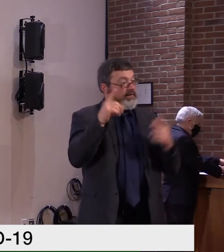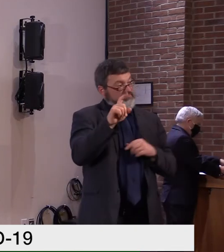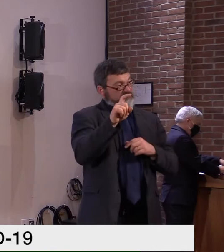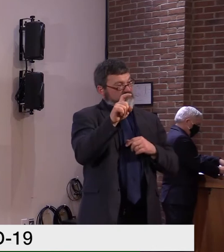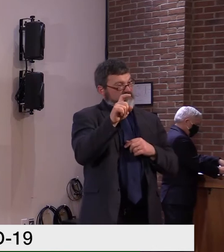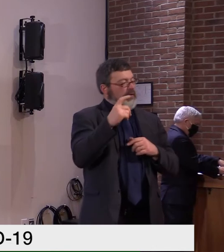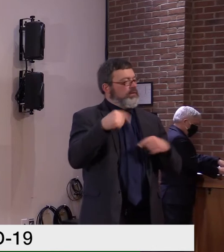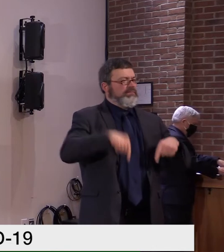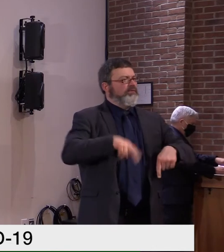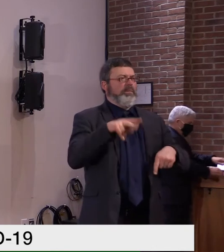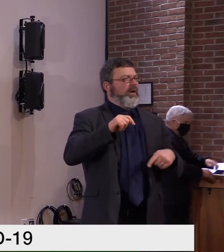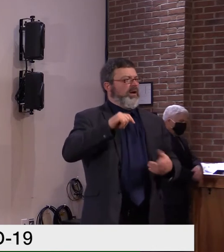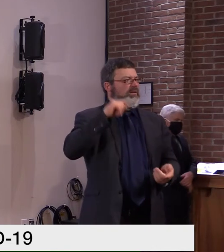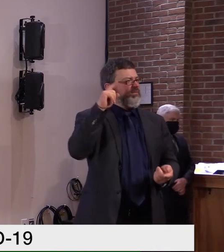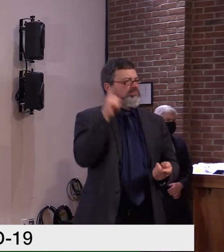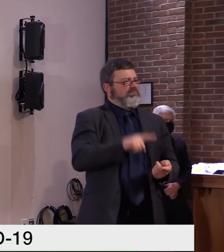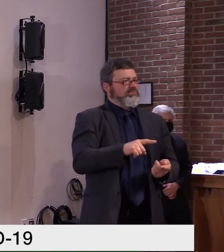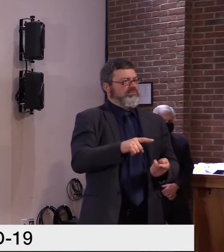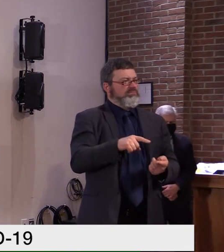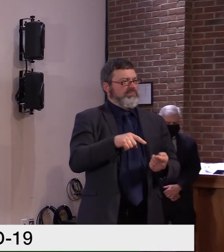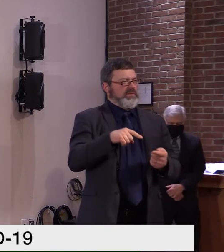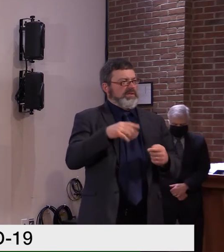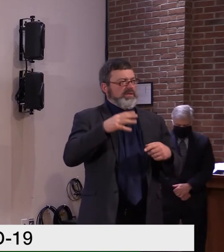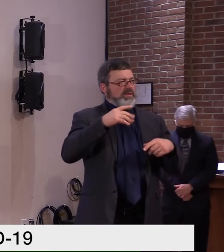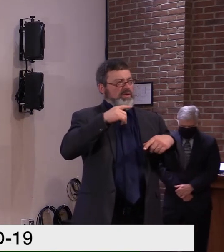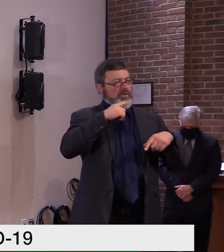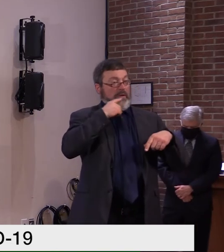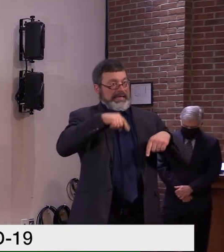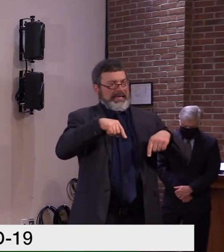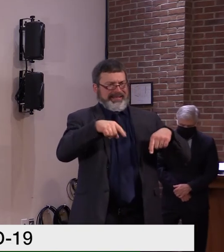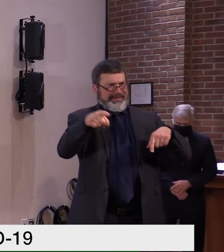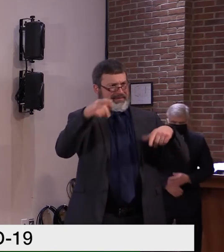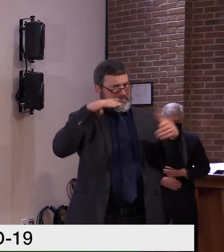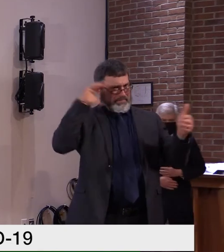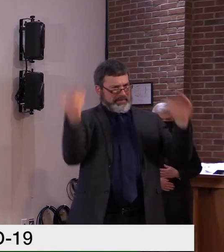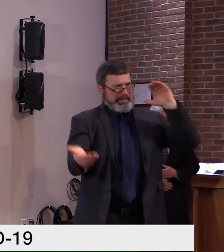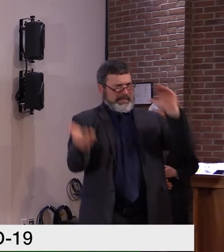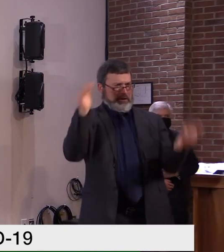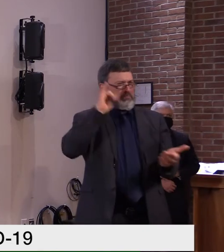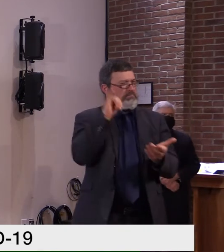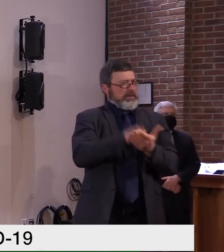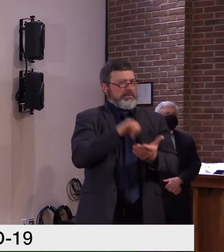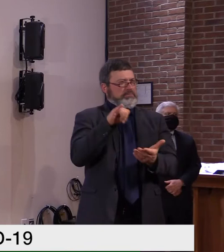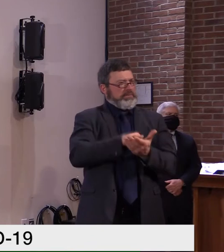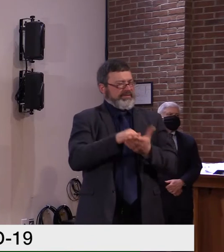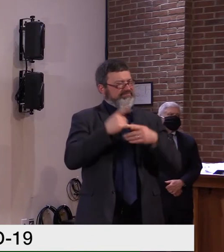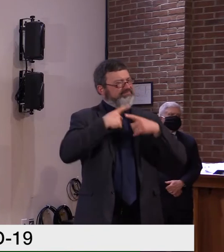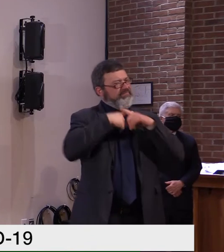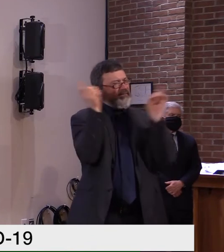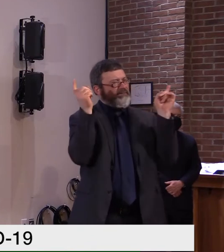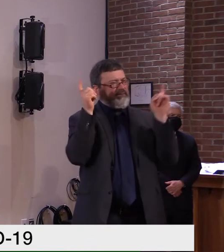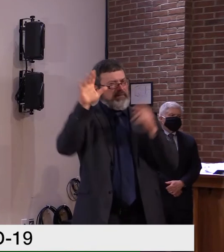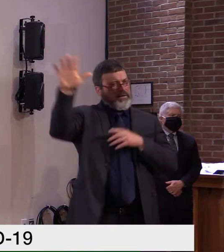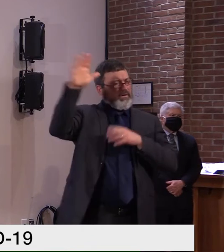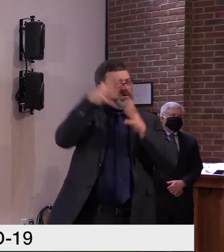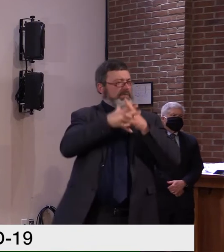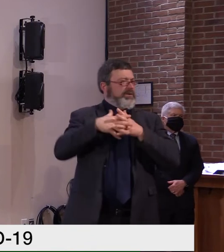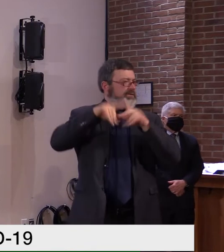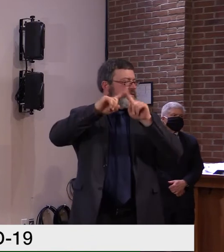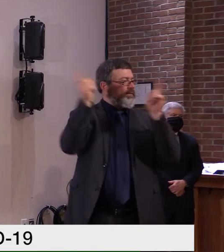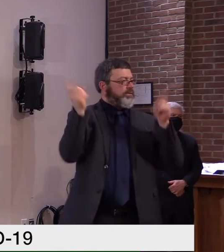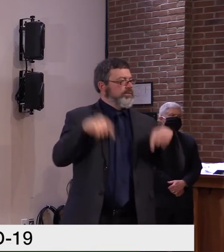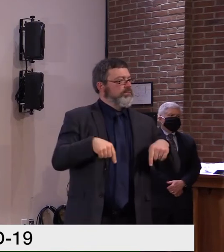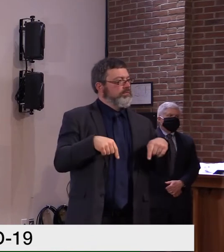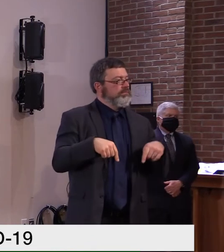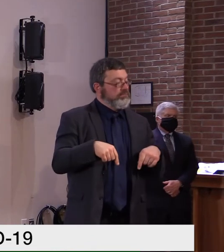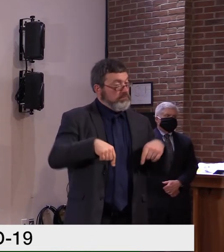the public expects things to function. So whether that's the roughly 80 agencies in Vermont or the roughly 18,000 across the